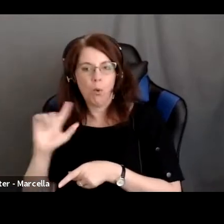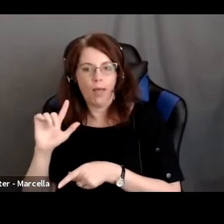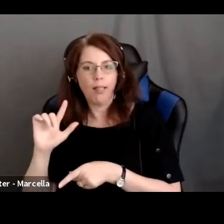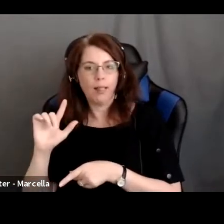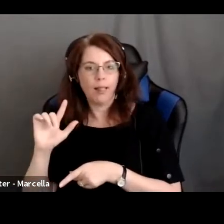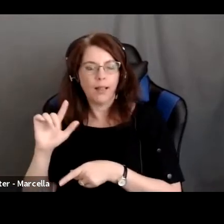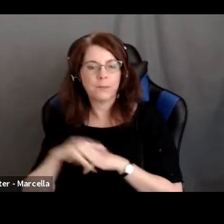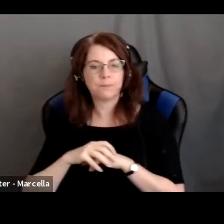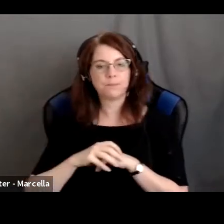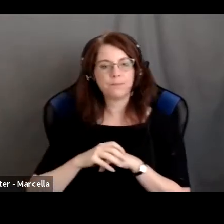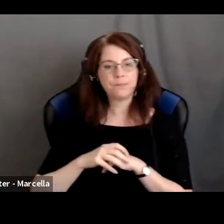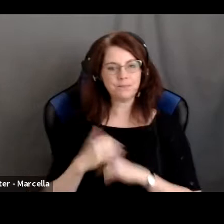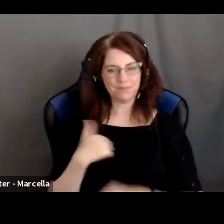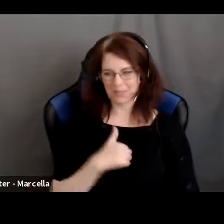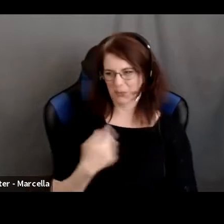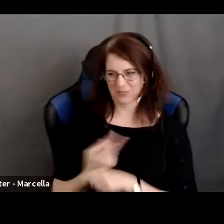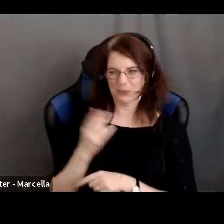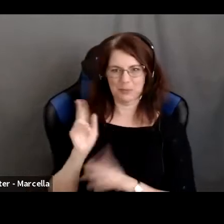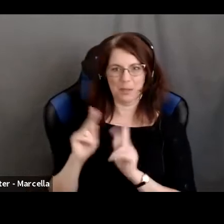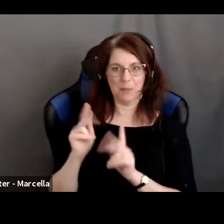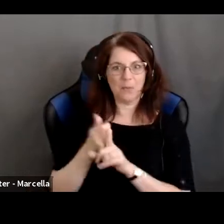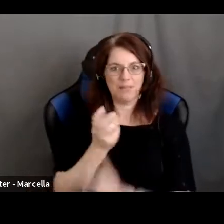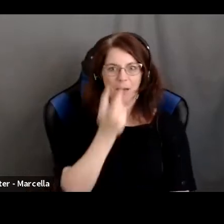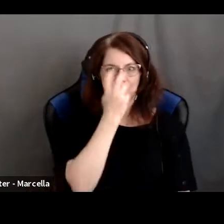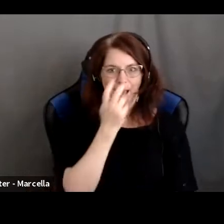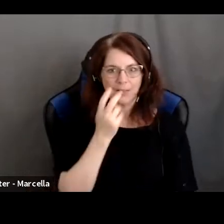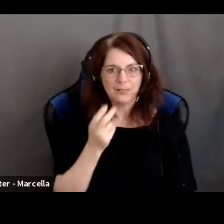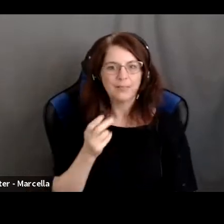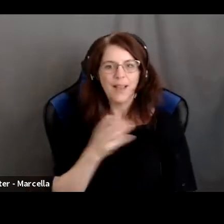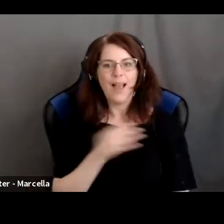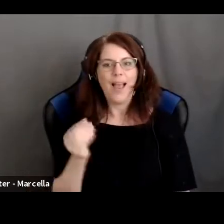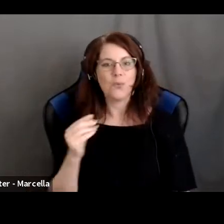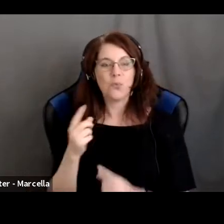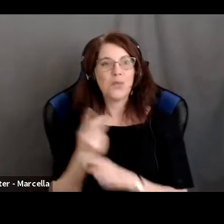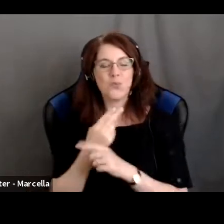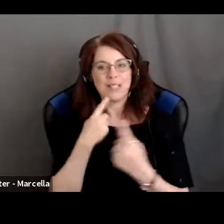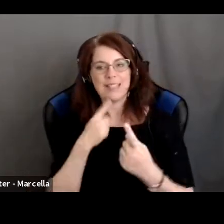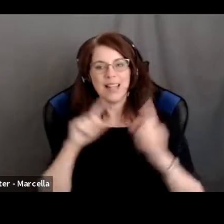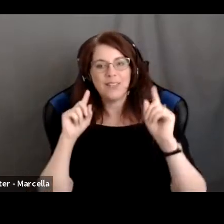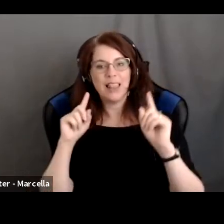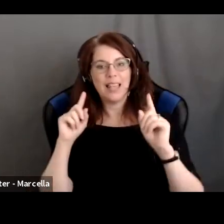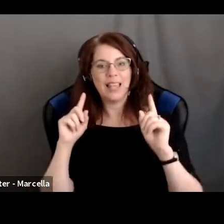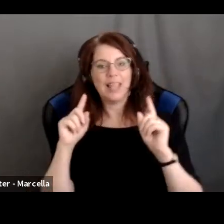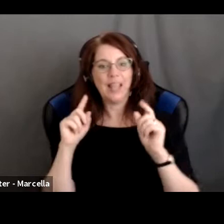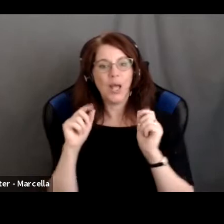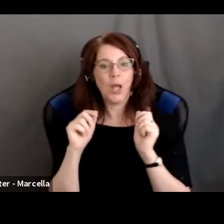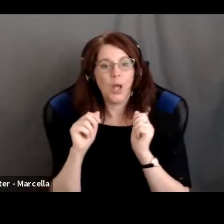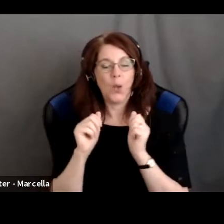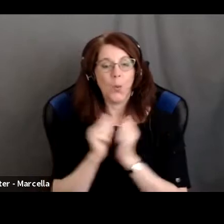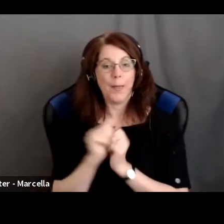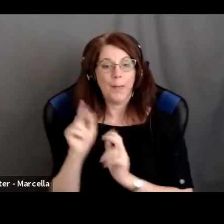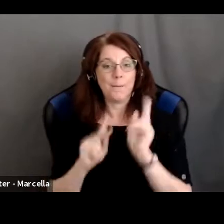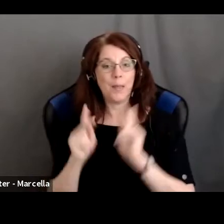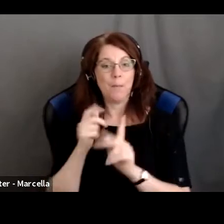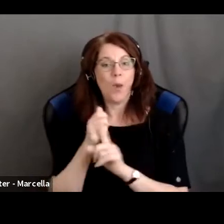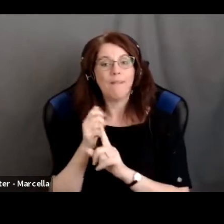is boiling. And we've used this with people that are blind, but we've also used this successfully with people with